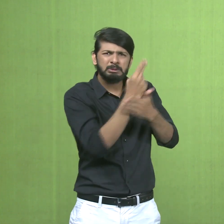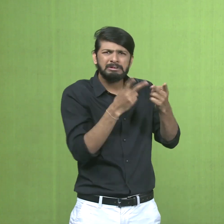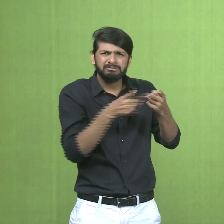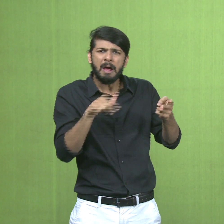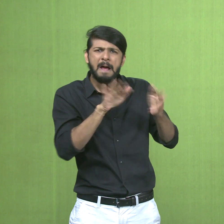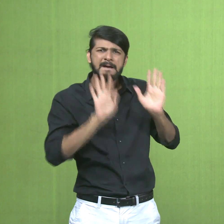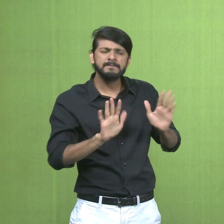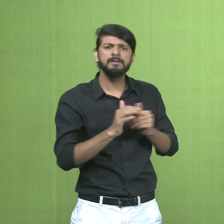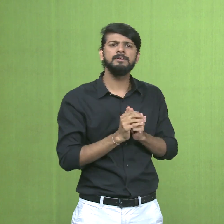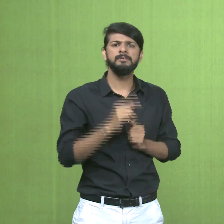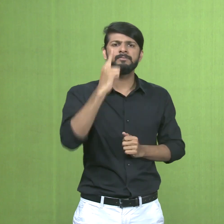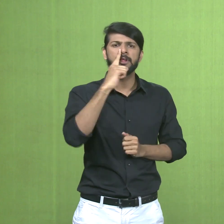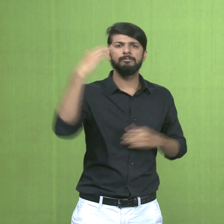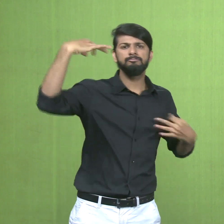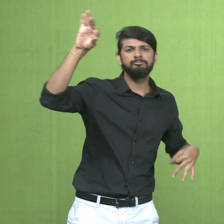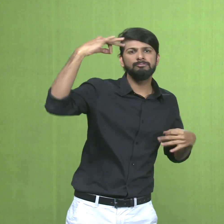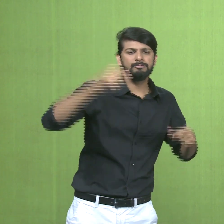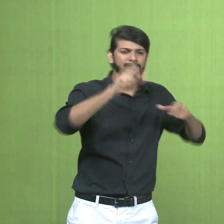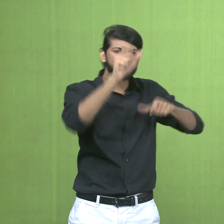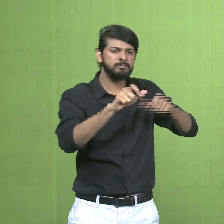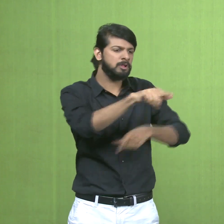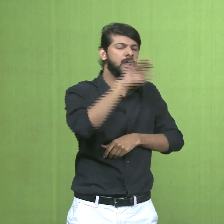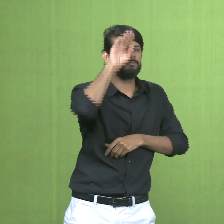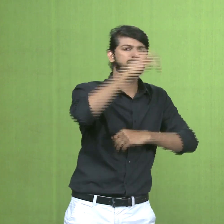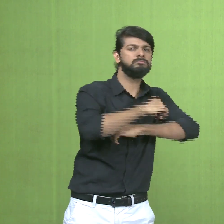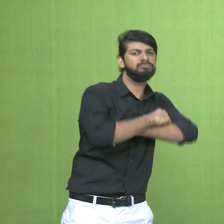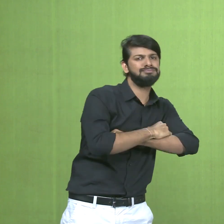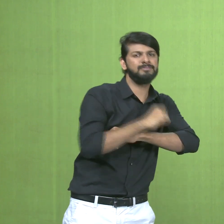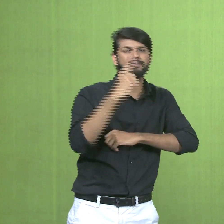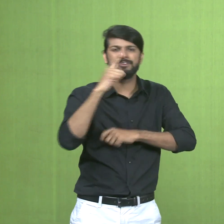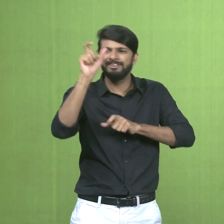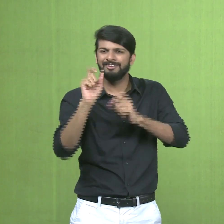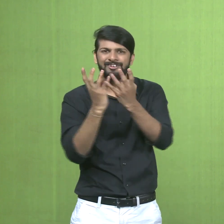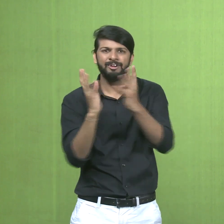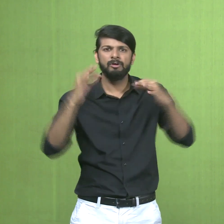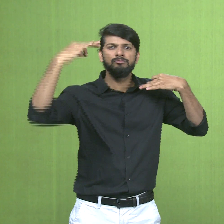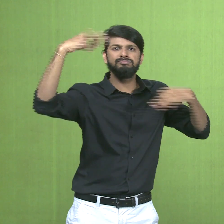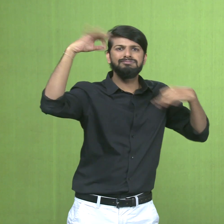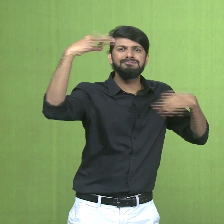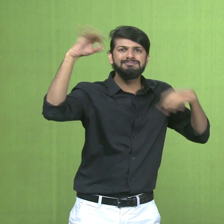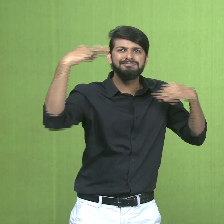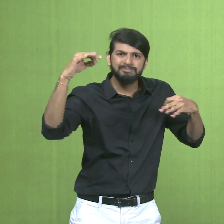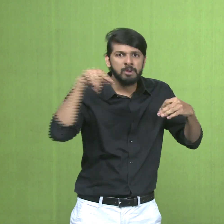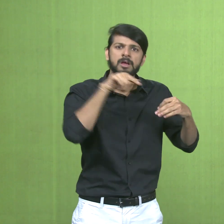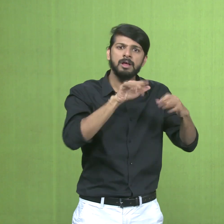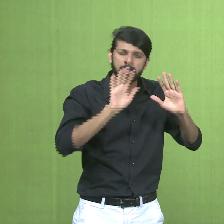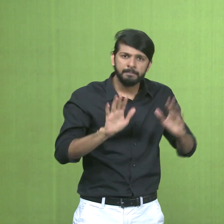There was a list of very interesting subjects, primarily nautch